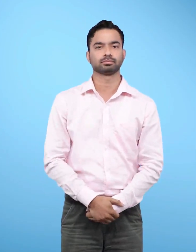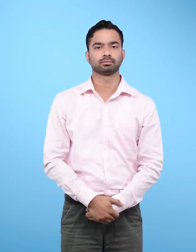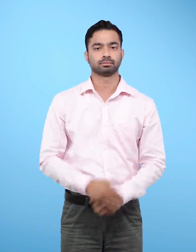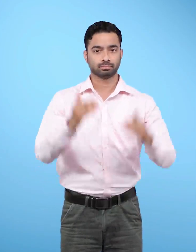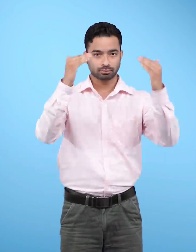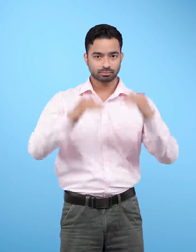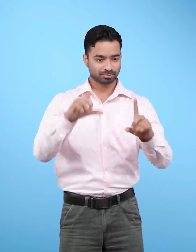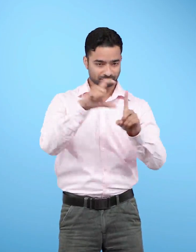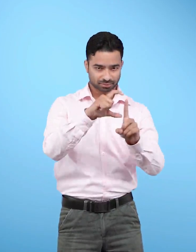D.